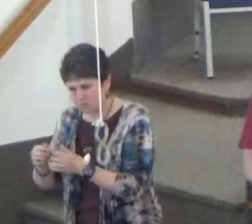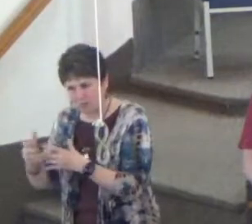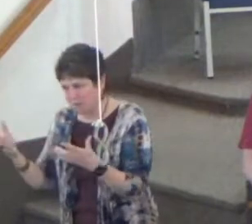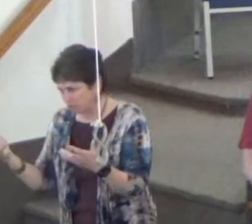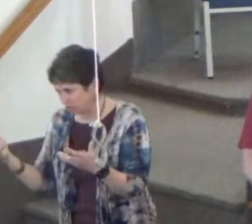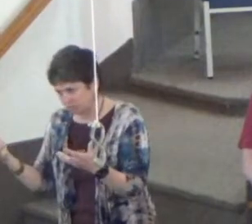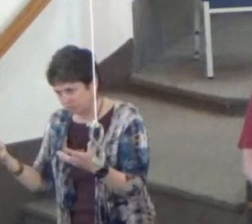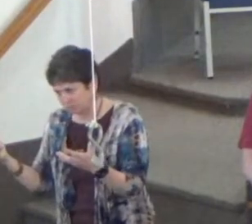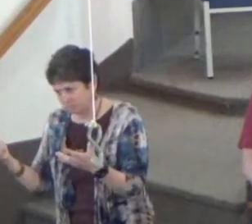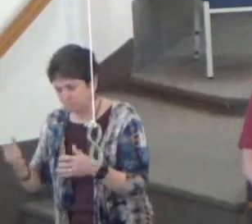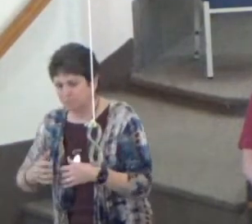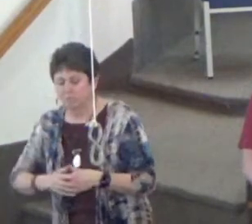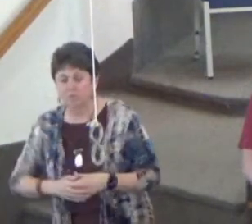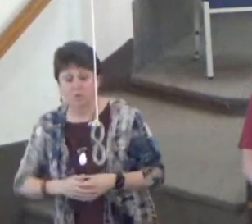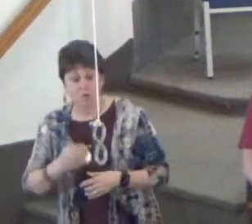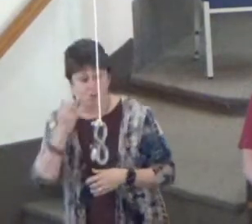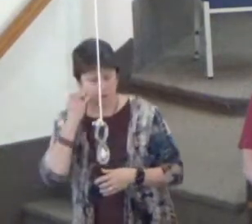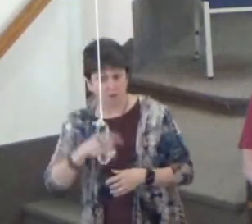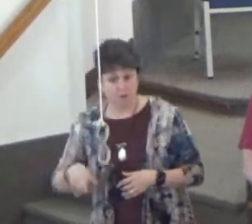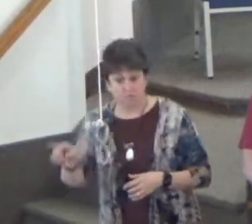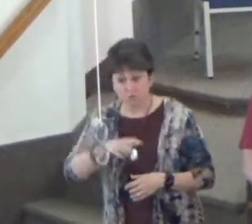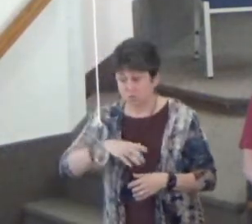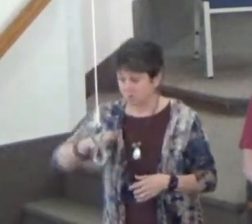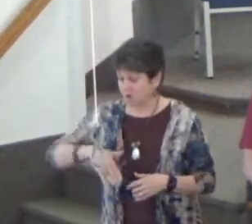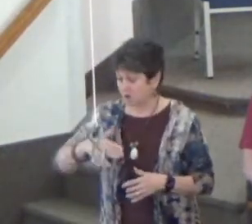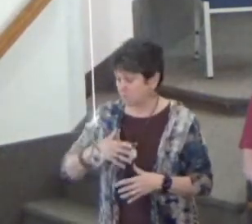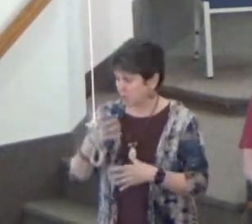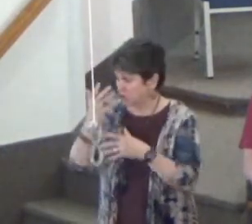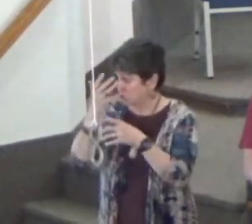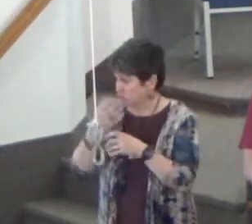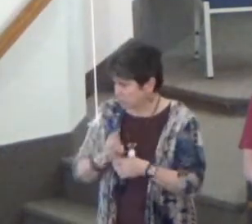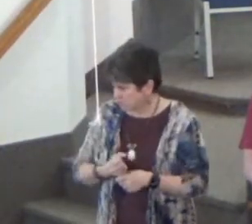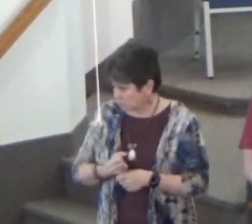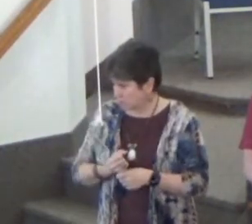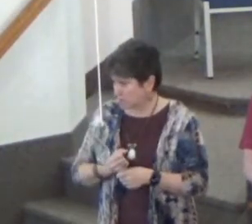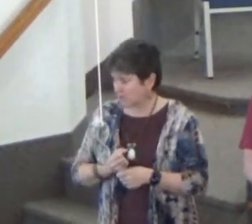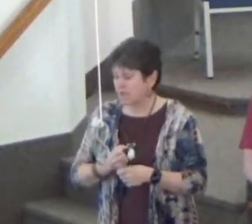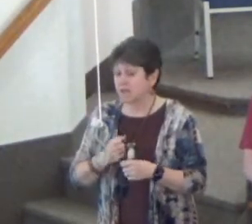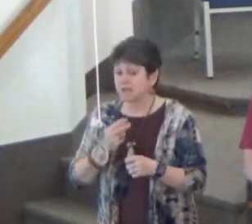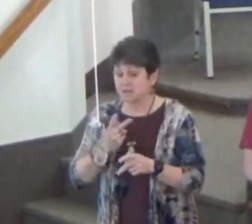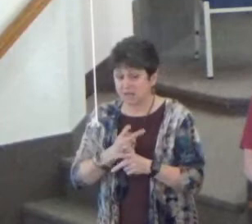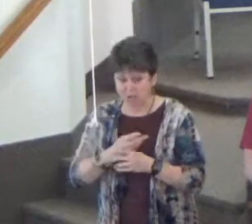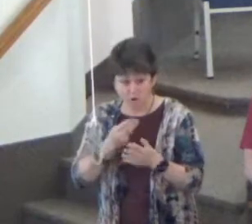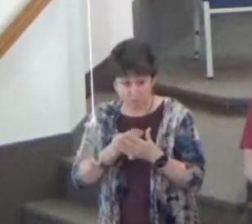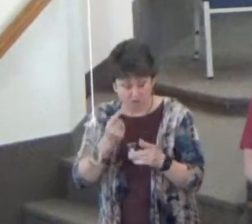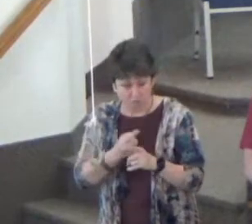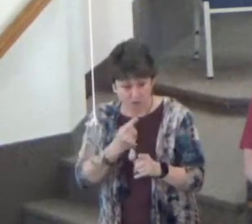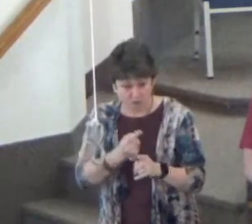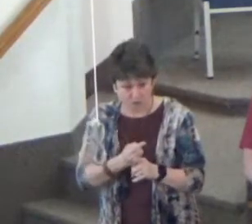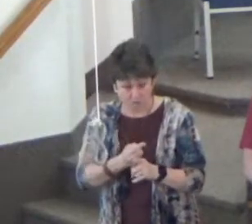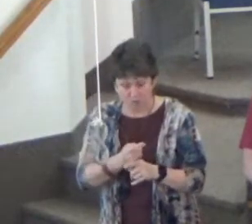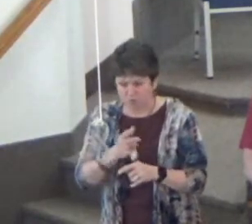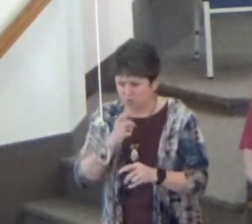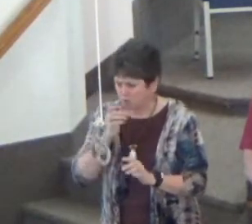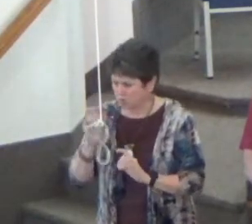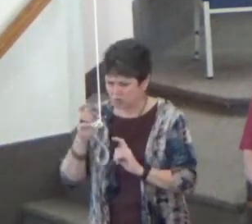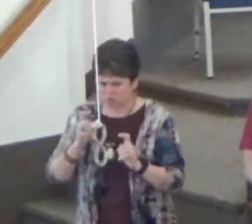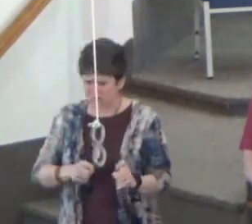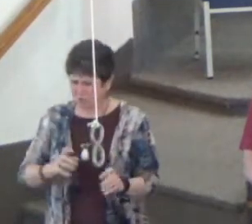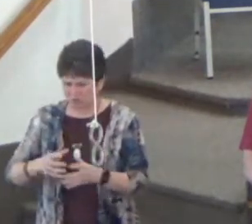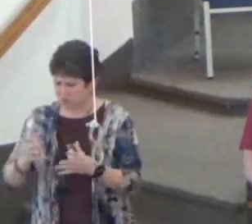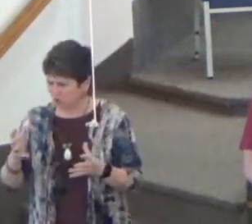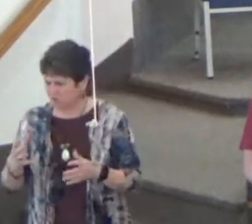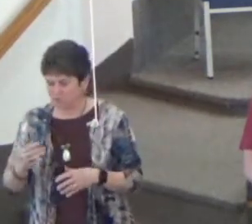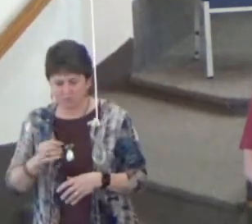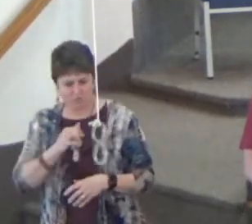So, if you have not been trustworthy in handling worldly wealth, who will trust you with true riches? And